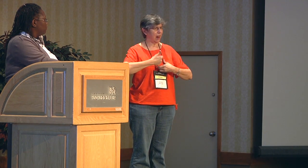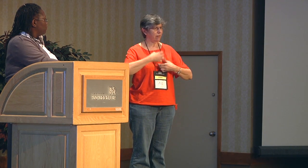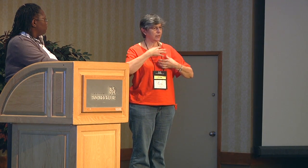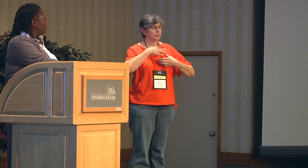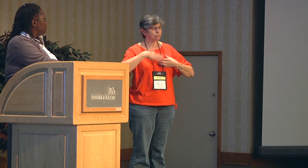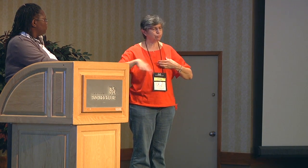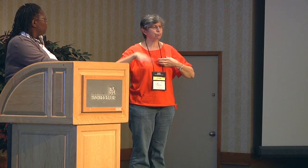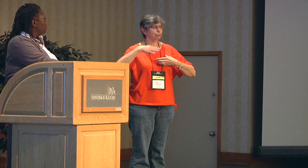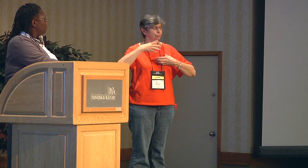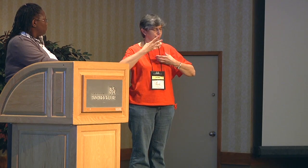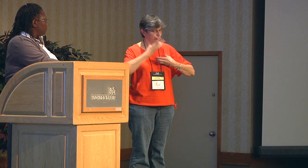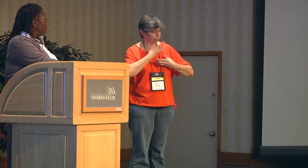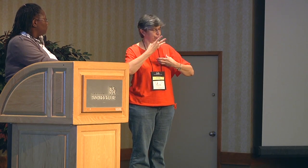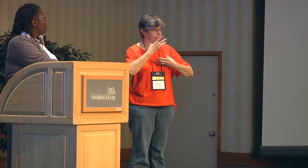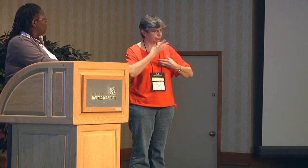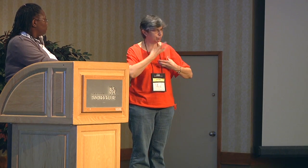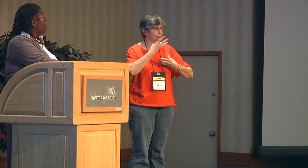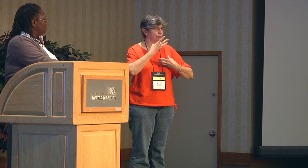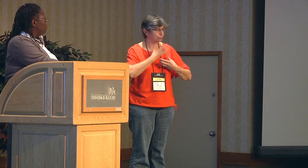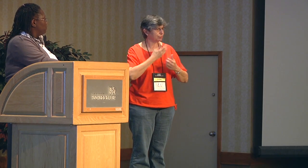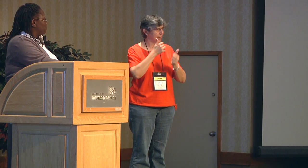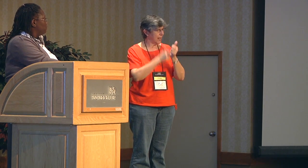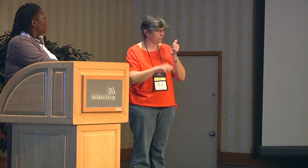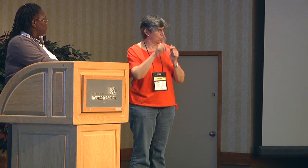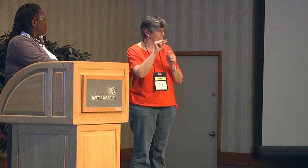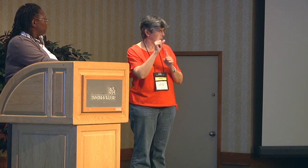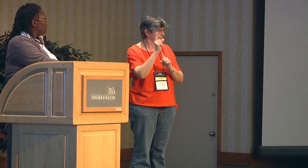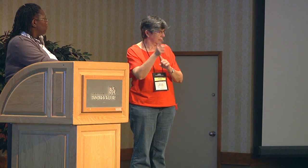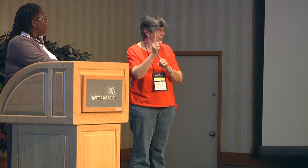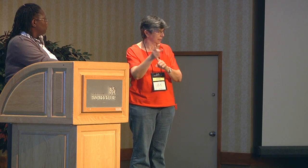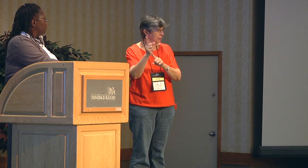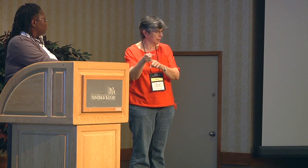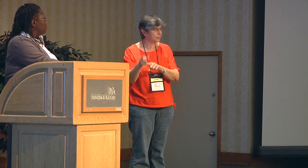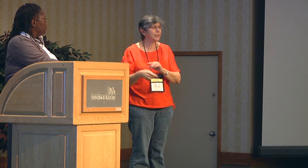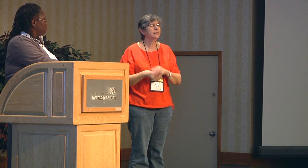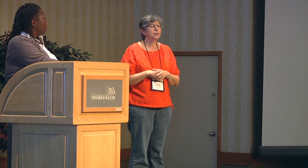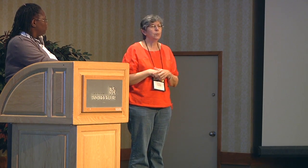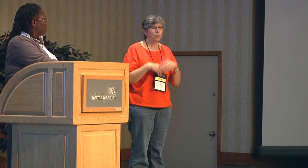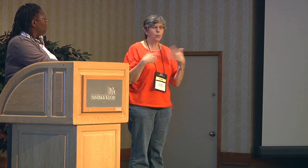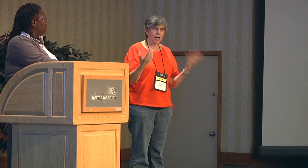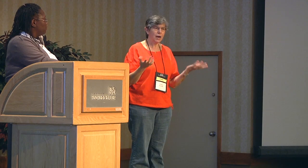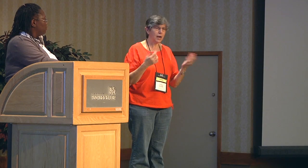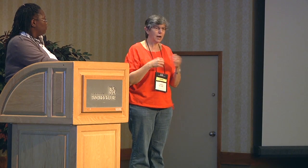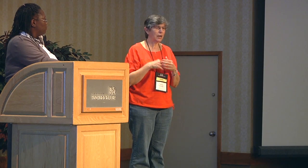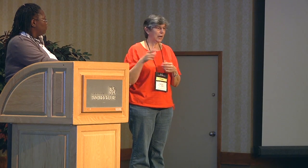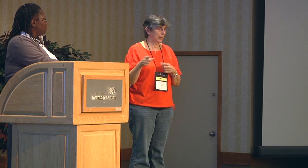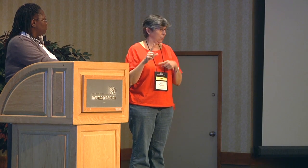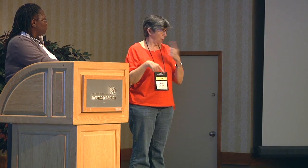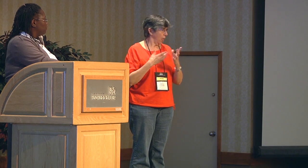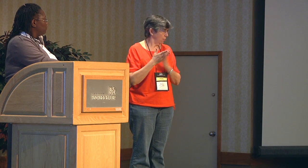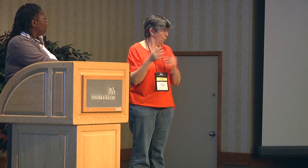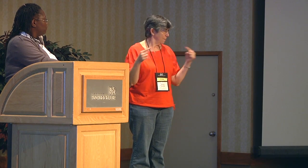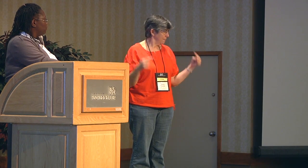And there was a machine that would monitor the morphine drip every 20 minutes, that would do that